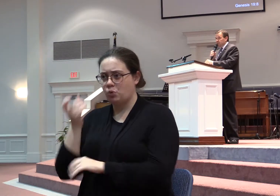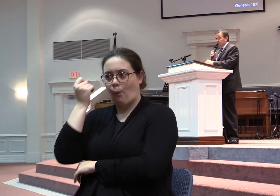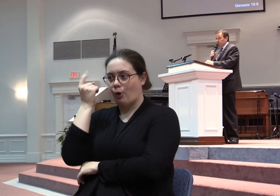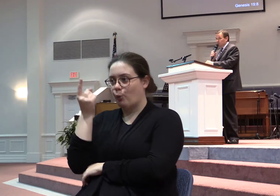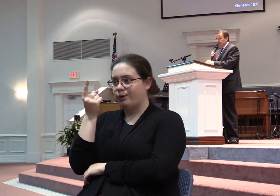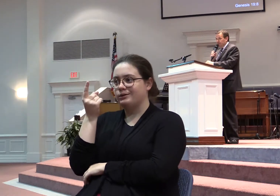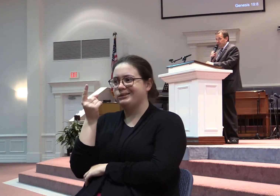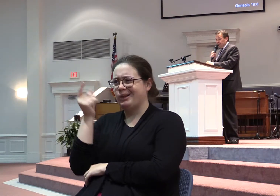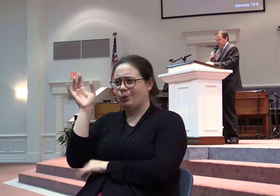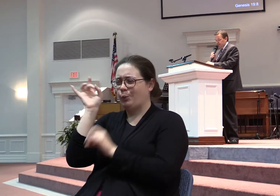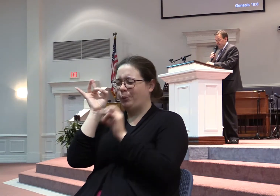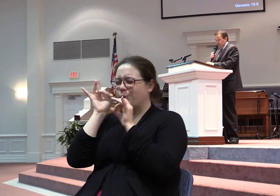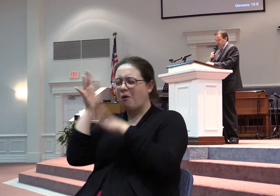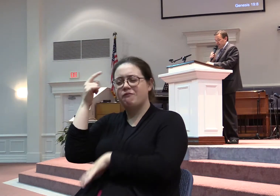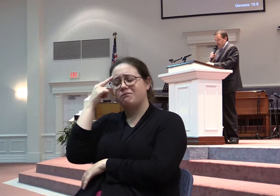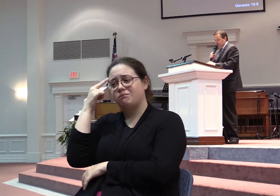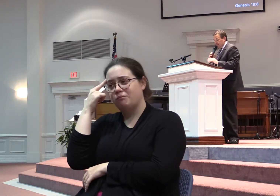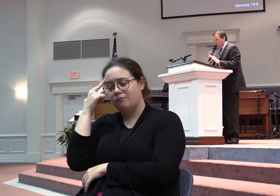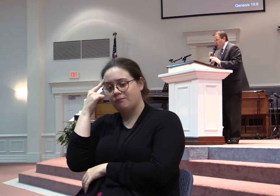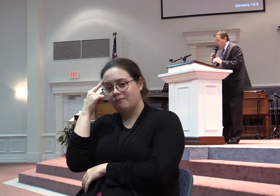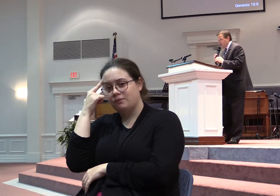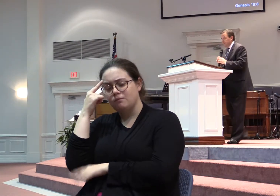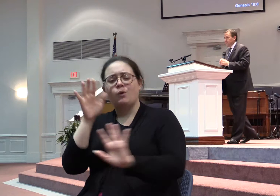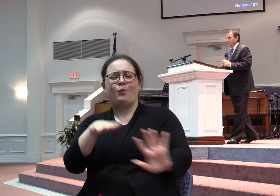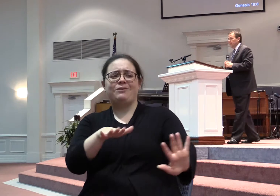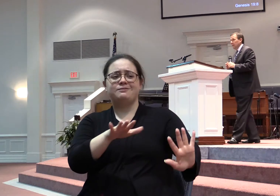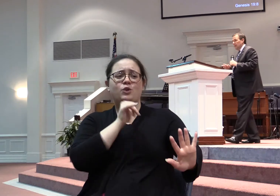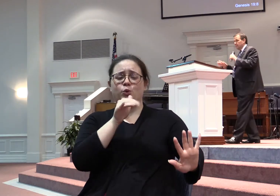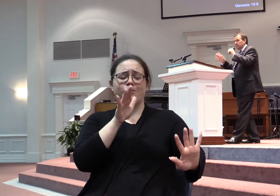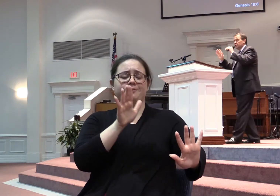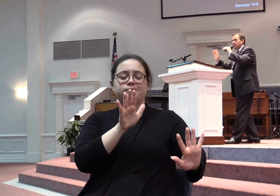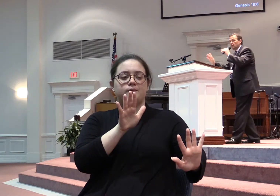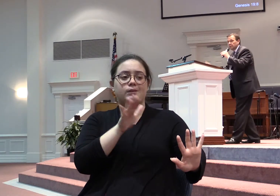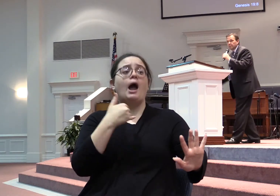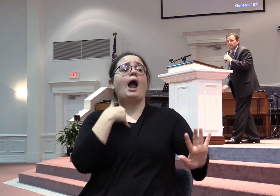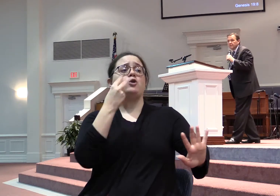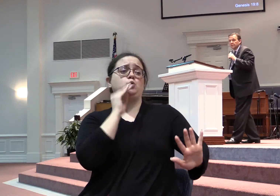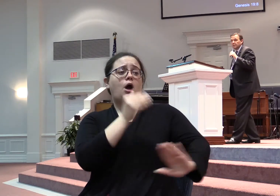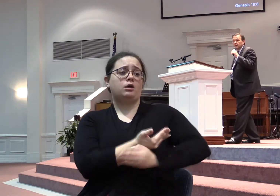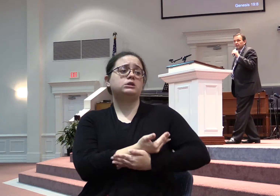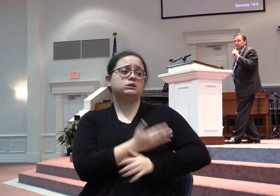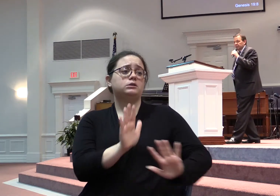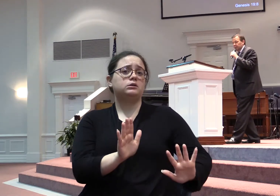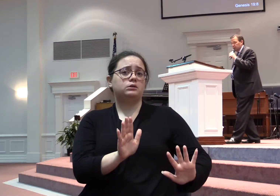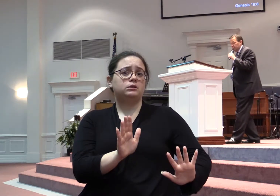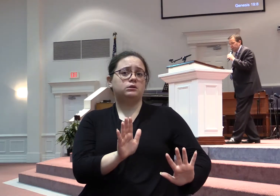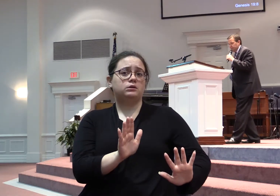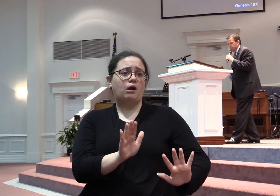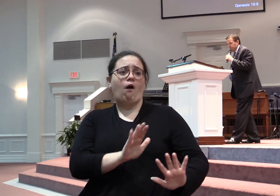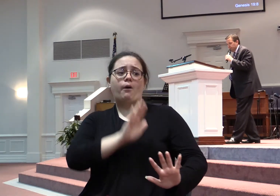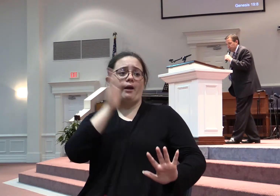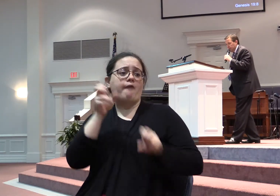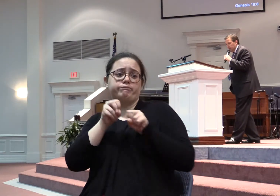this perverted way of thinking. No. He said, I tell you what I'll do. I've got two daughters, which have never known a